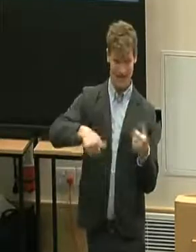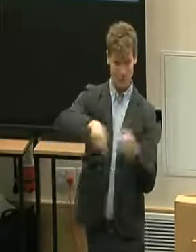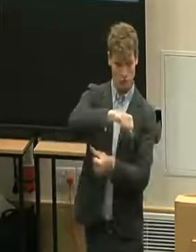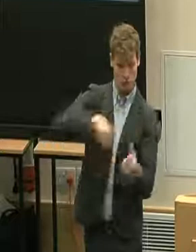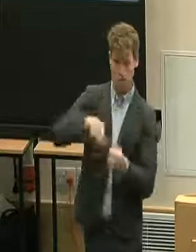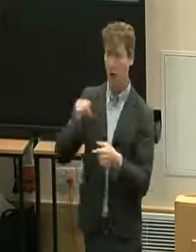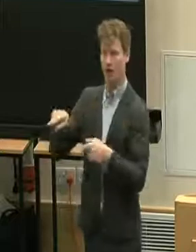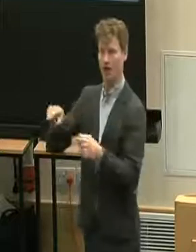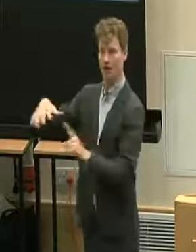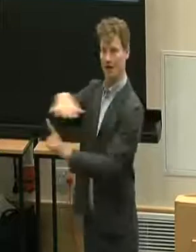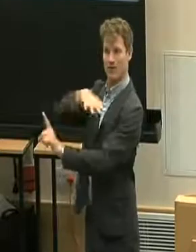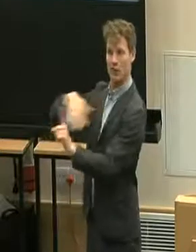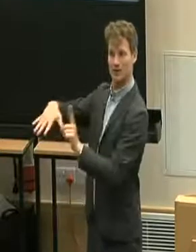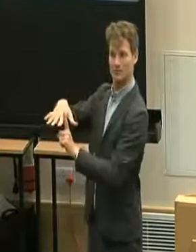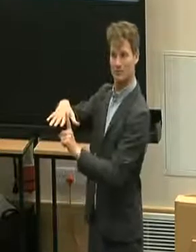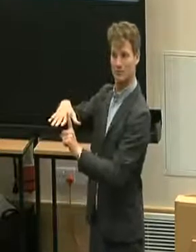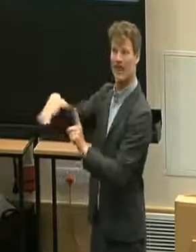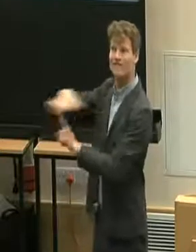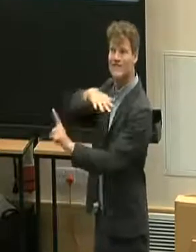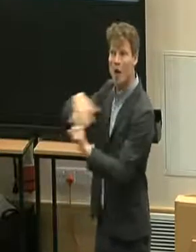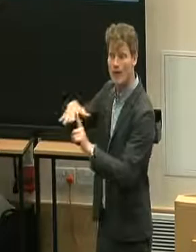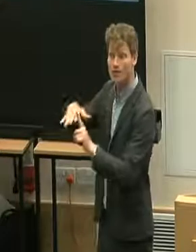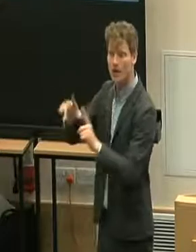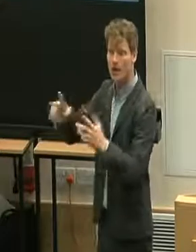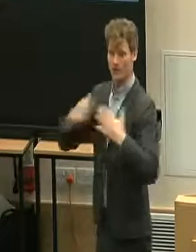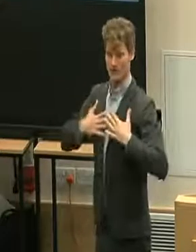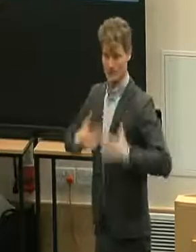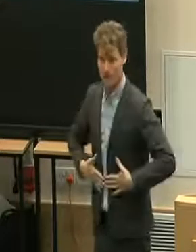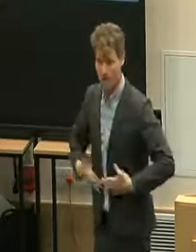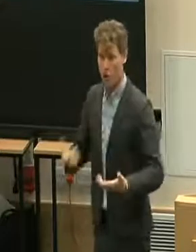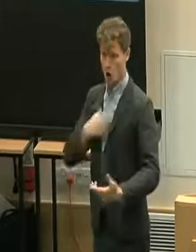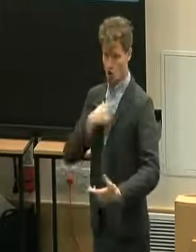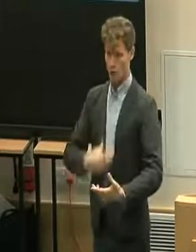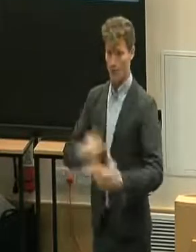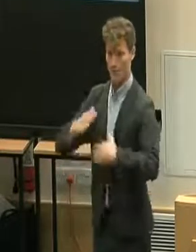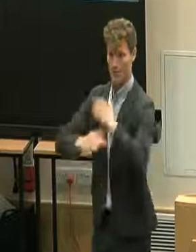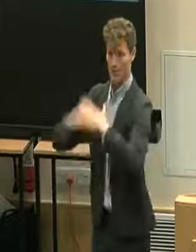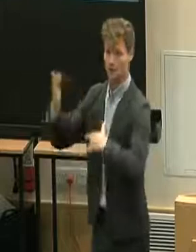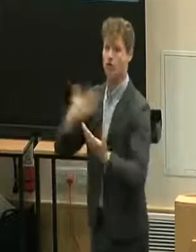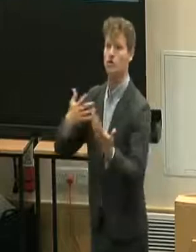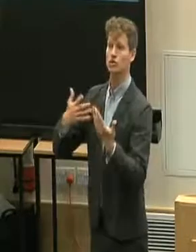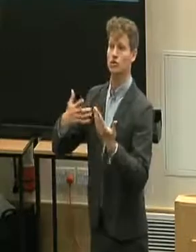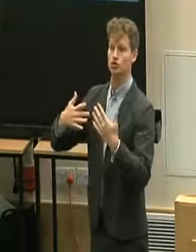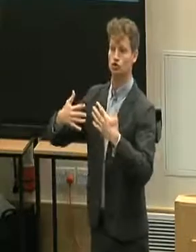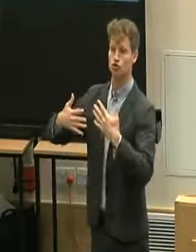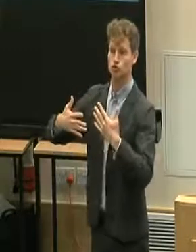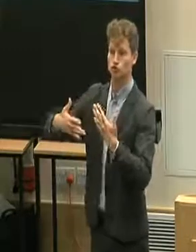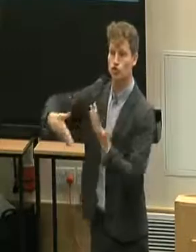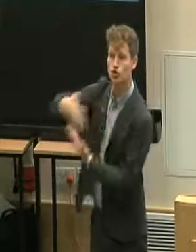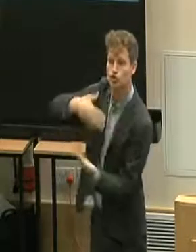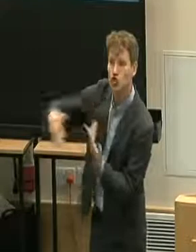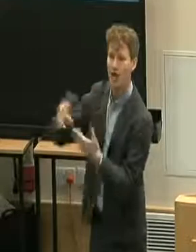the human-built environment, the social environment, the cultural environment, the linguistic environment,